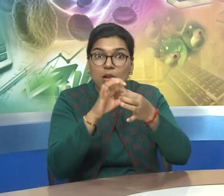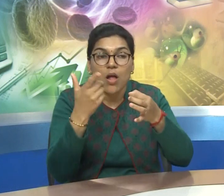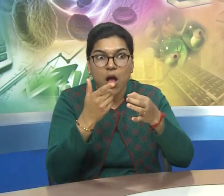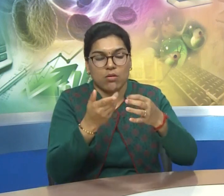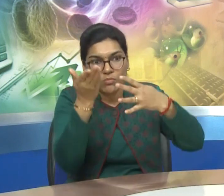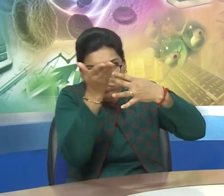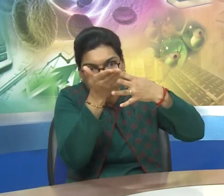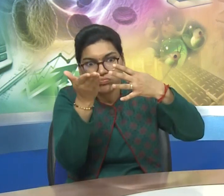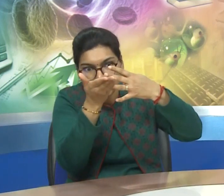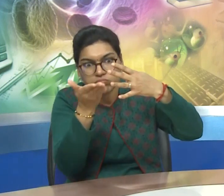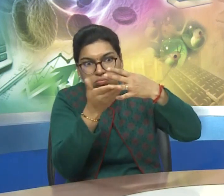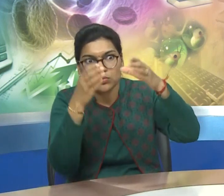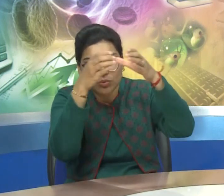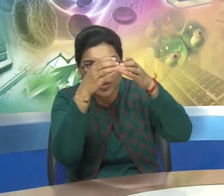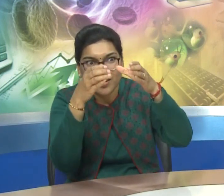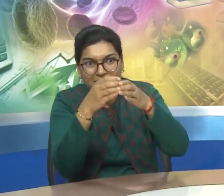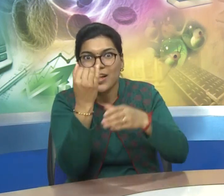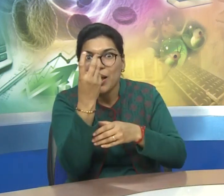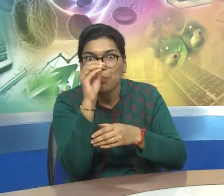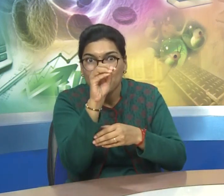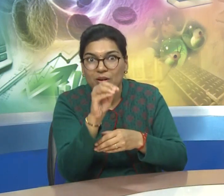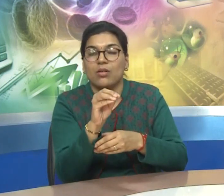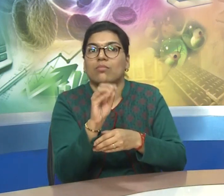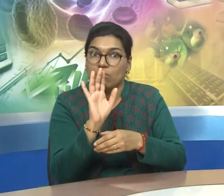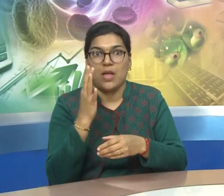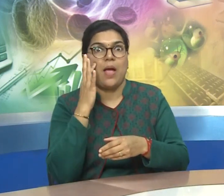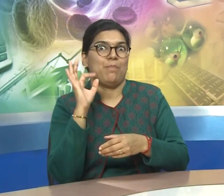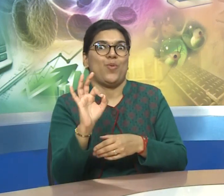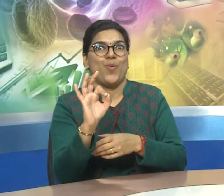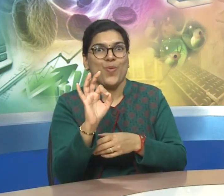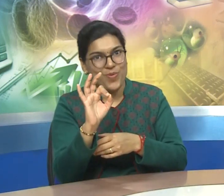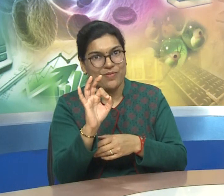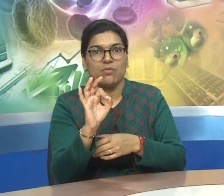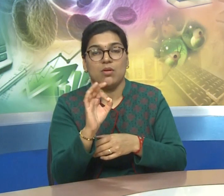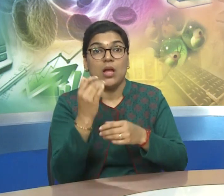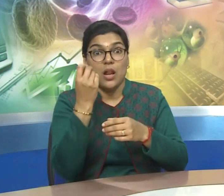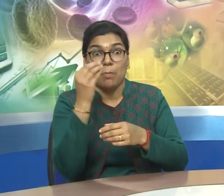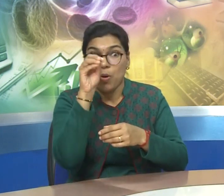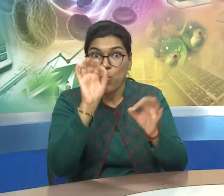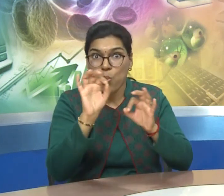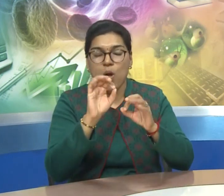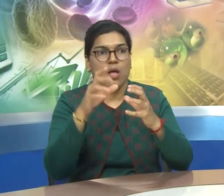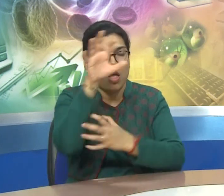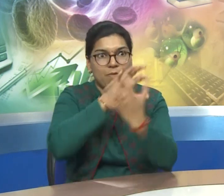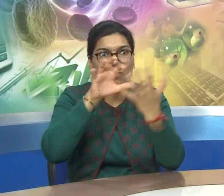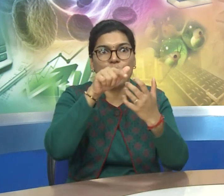The universe of knowledge is divided on the basis of subjects known